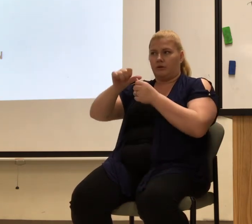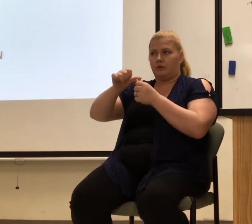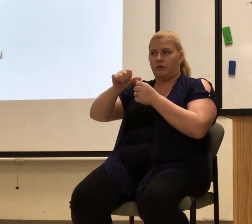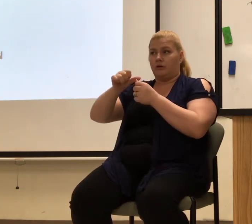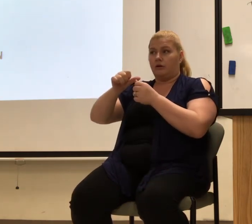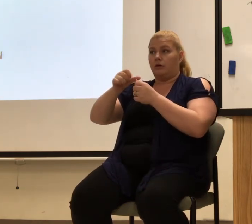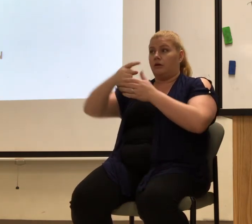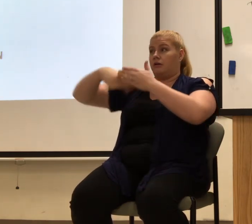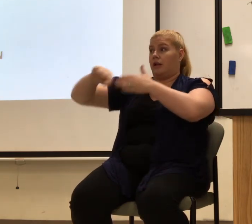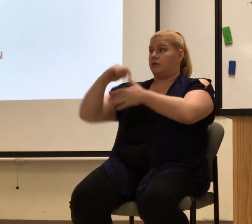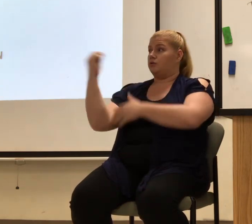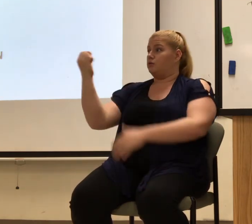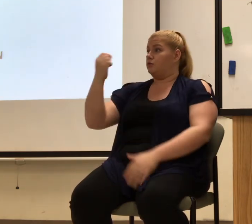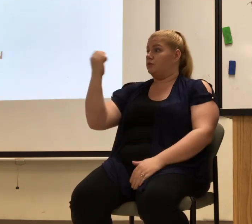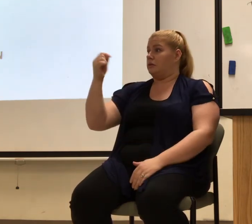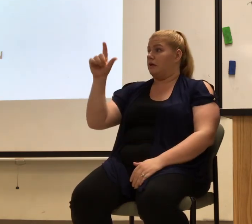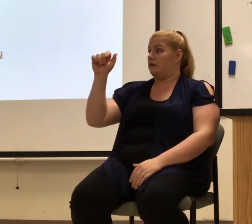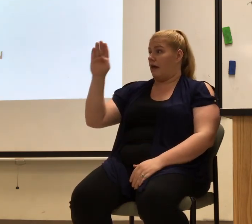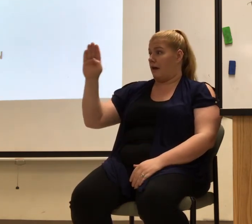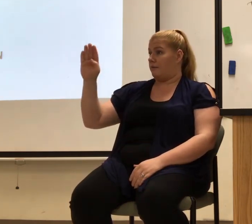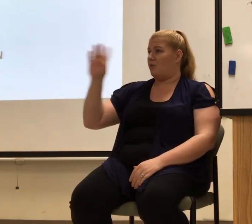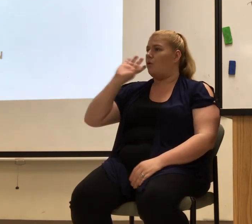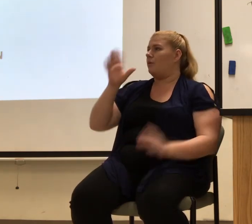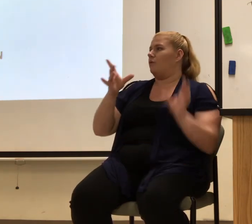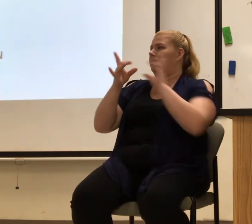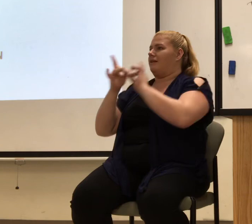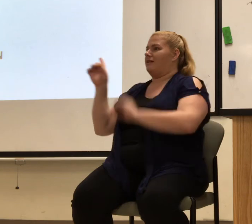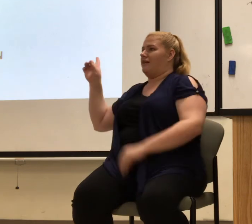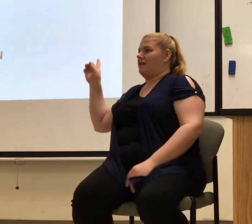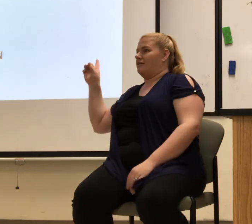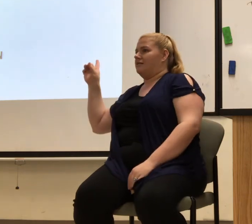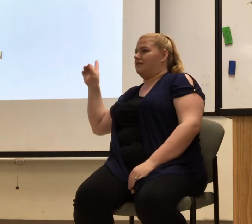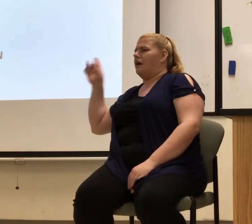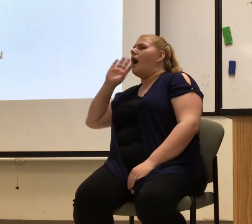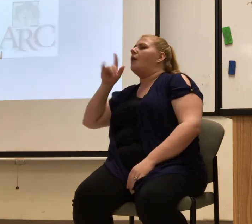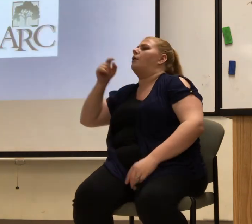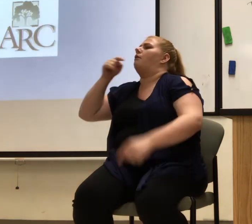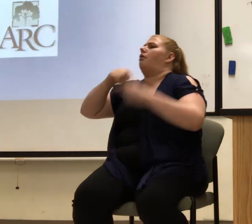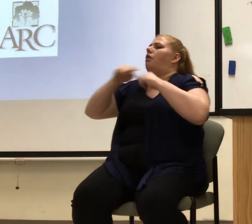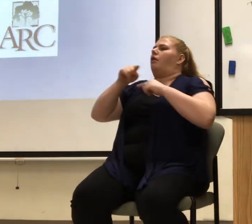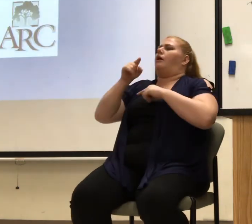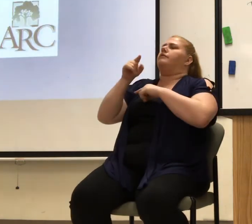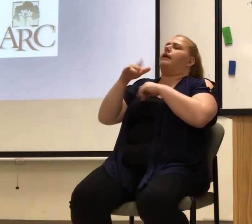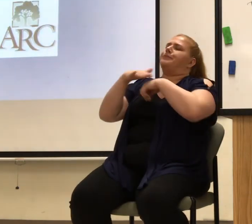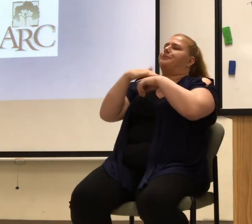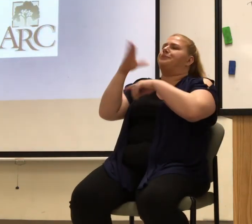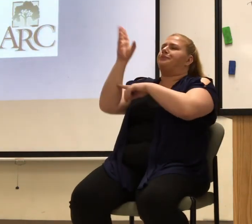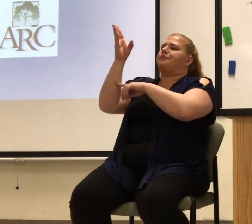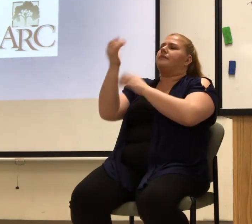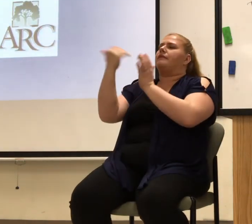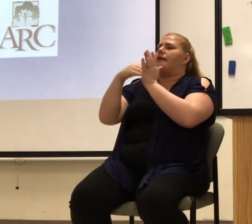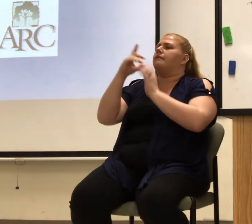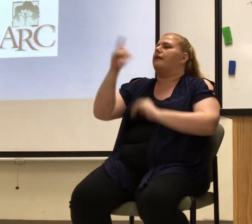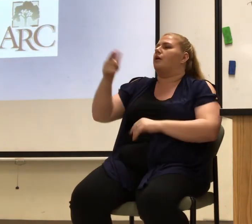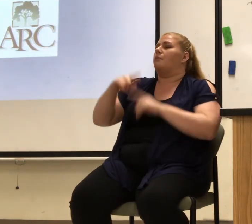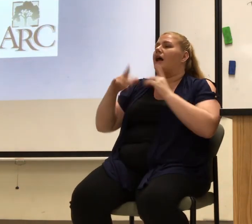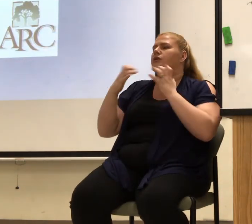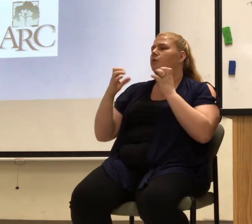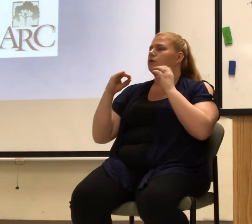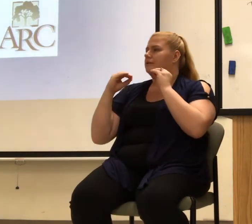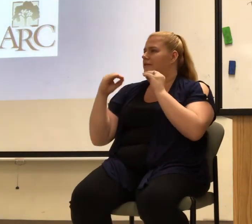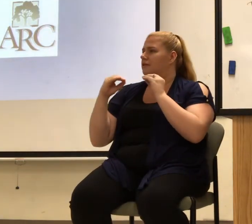Tuesday's lab has to do with this. I want to come back to these slides later. I just wanted to teach you basically cell membrane.